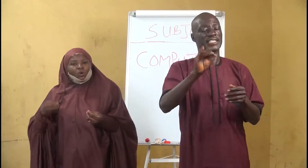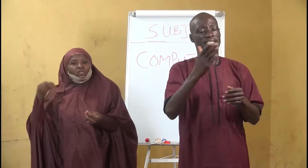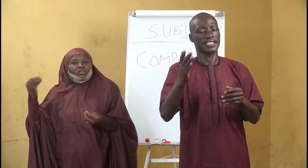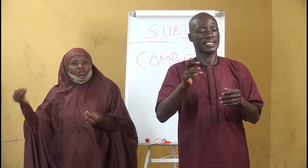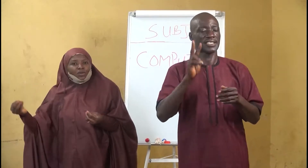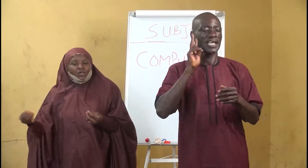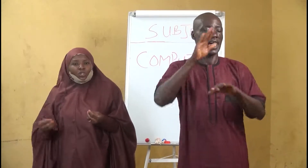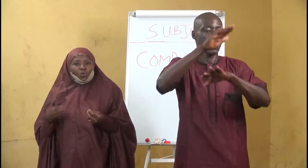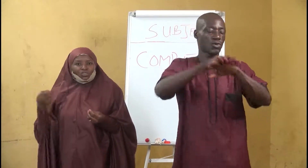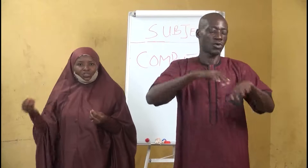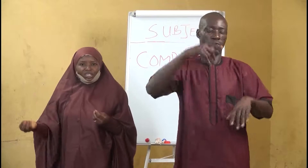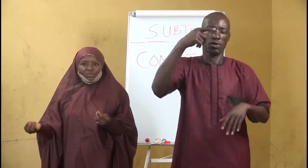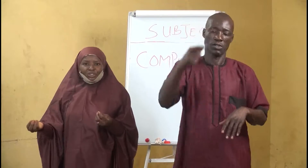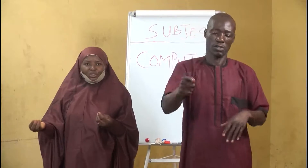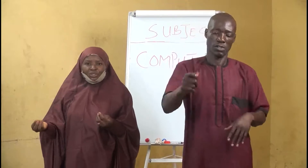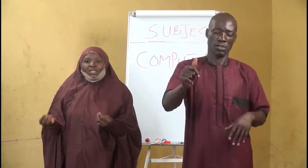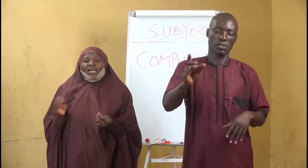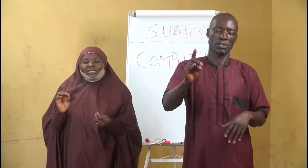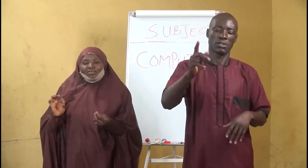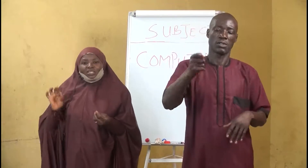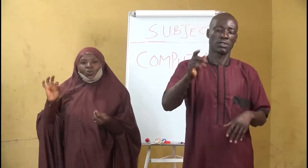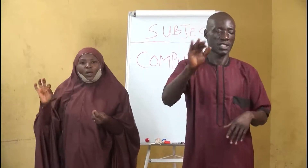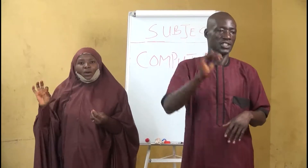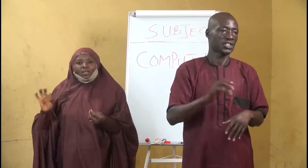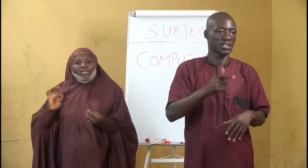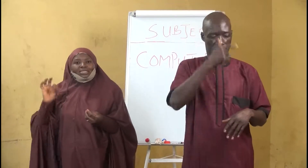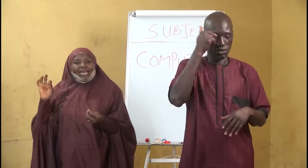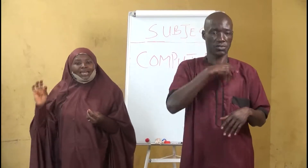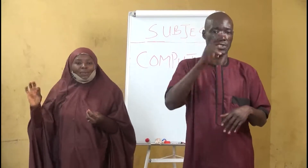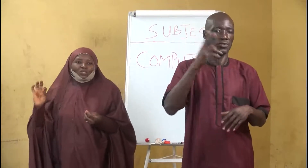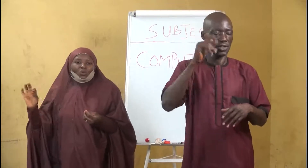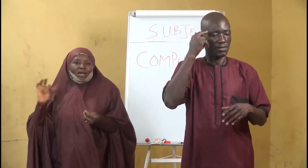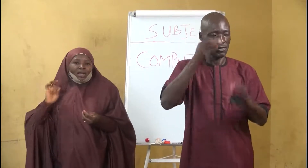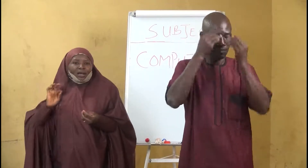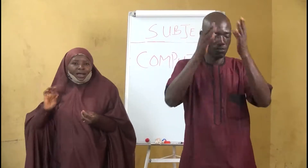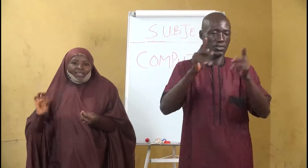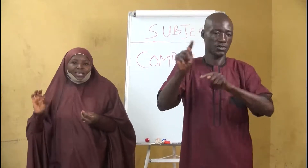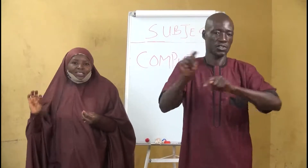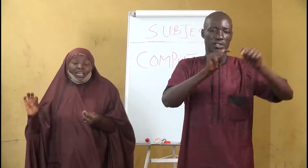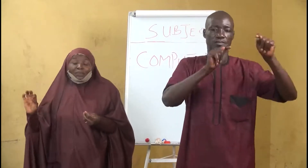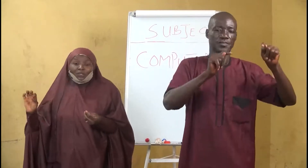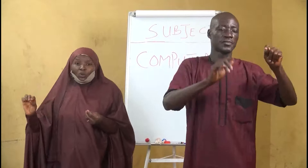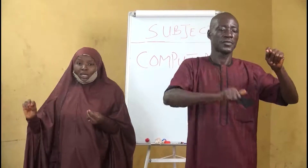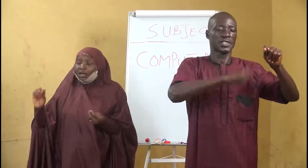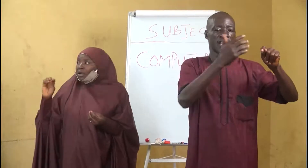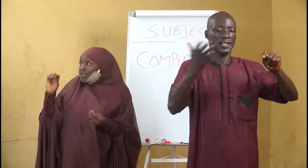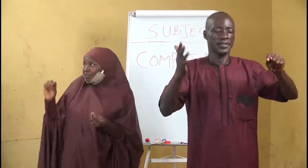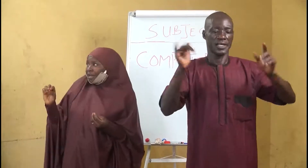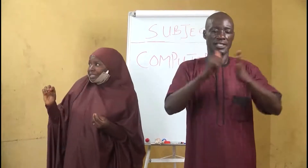what? Information what? Transmission. That's the reason why we call it any particular gadget, any particular device